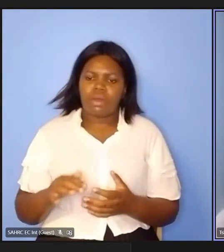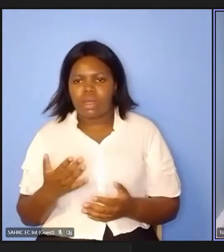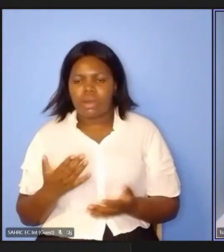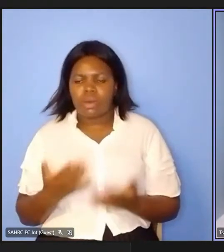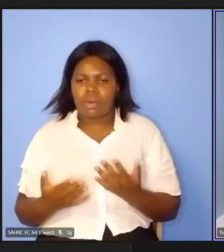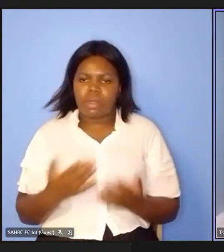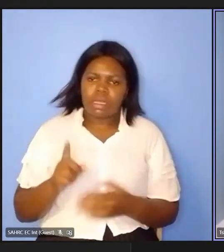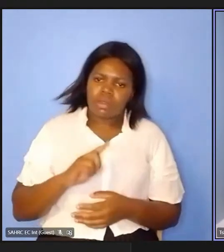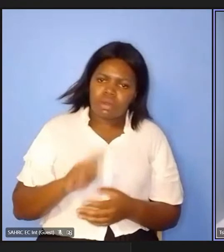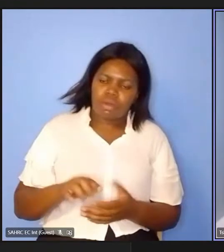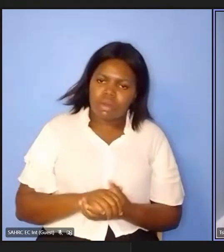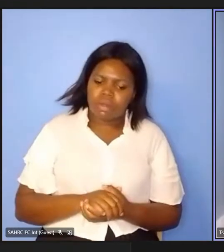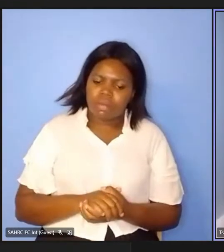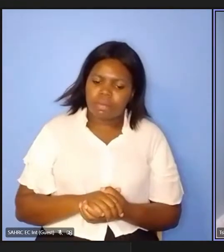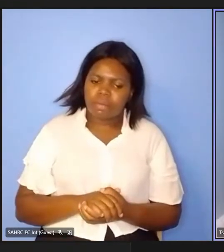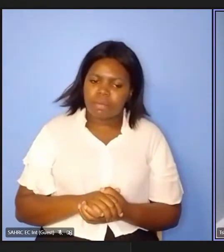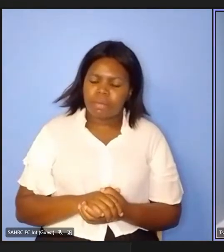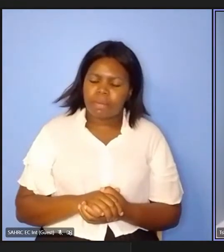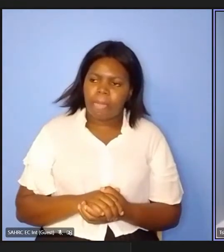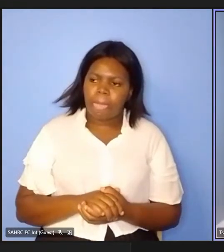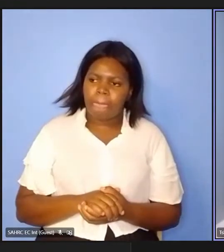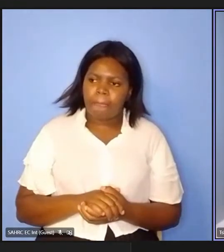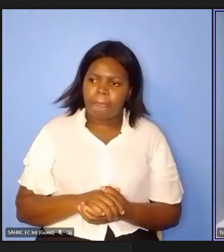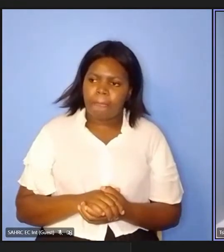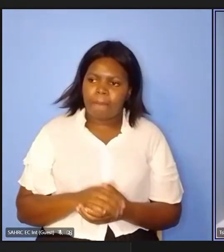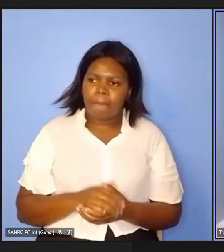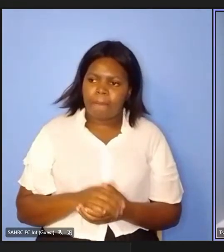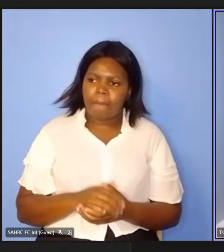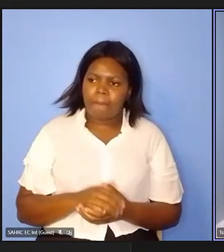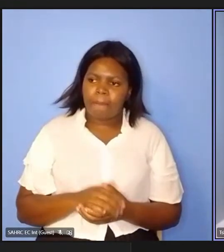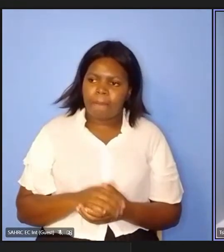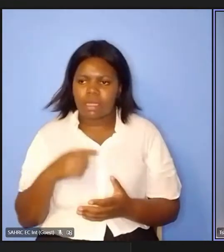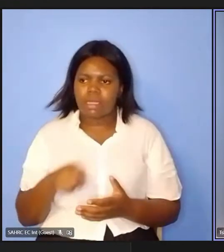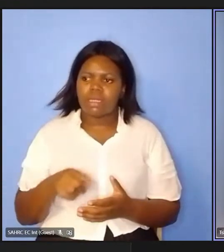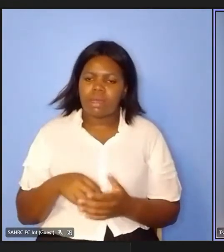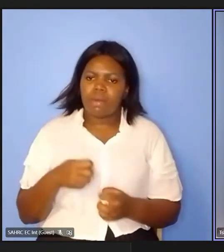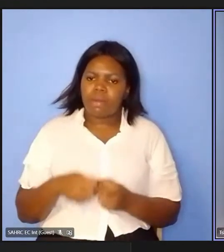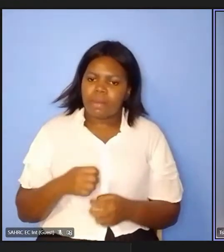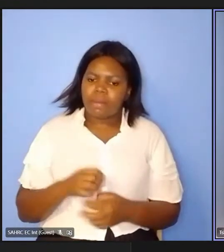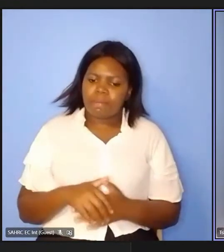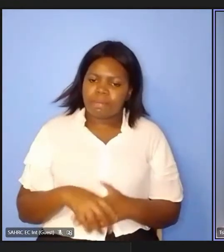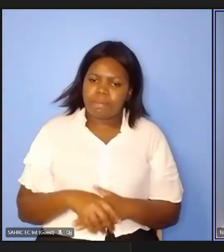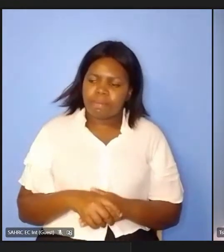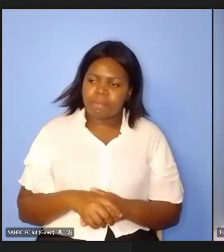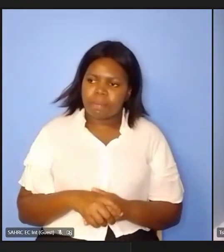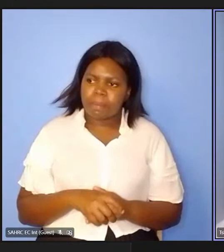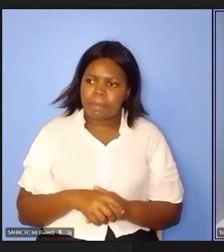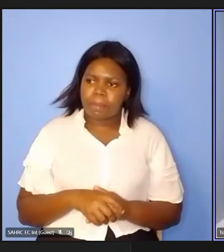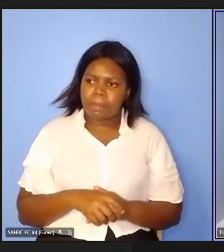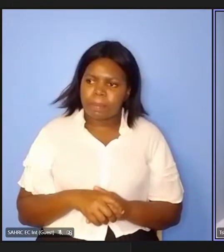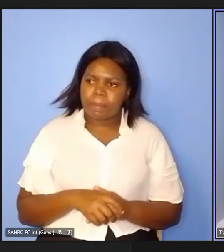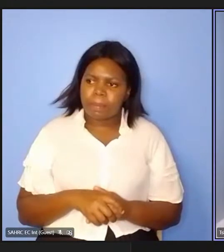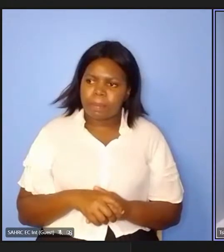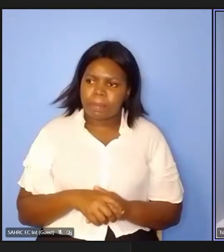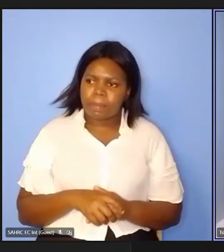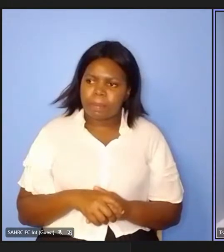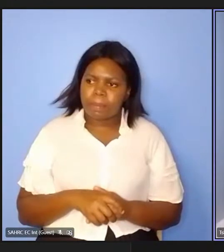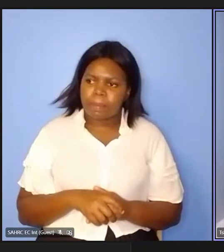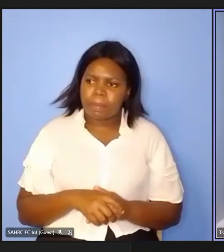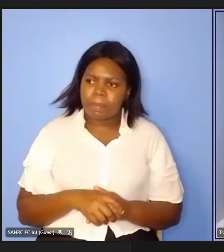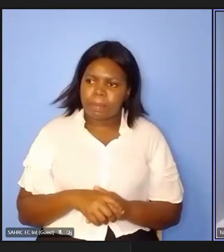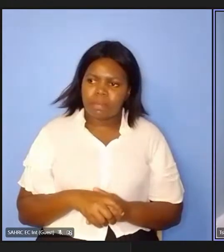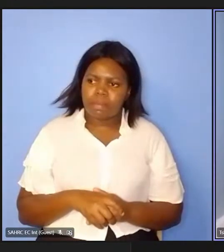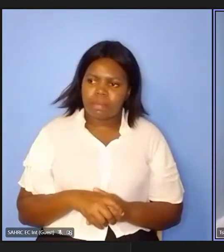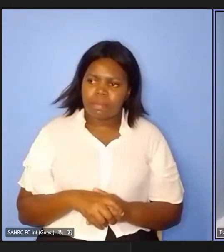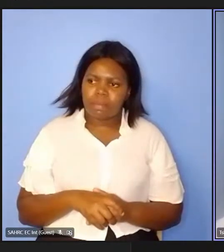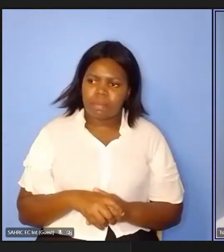I think, for them, which I think is the problem with the current drafts. Um, the last question which you